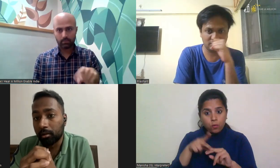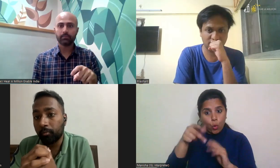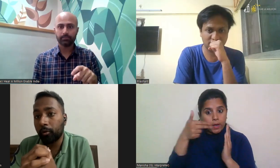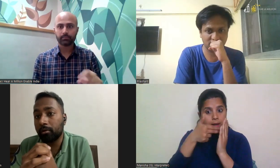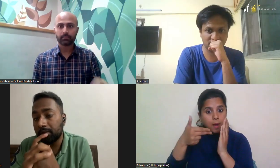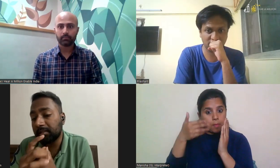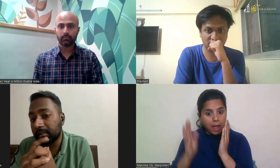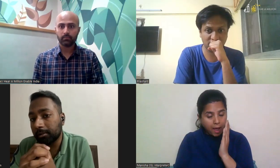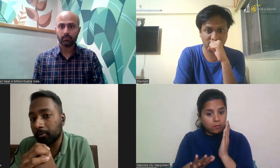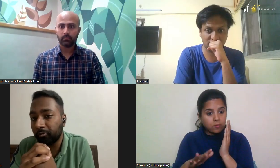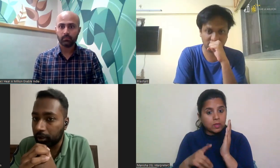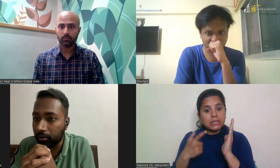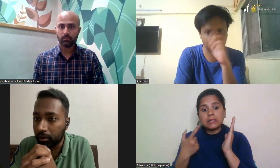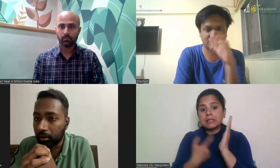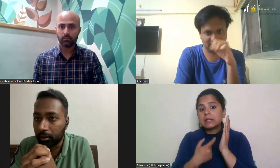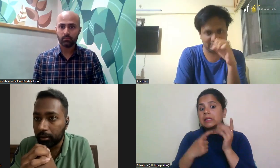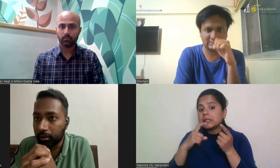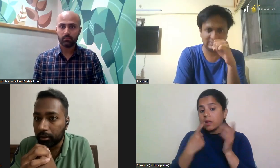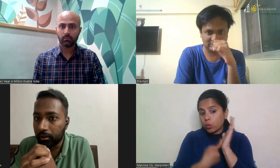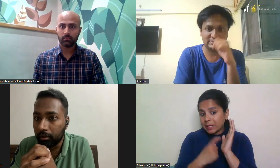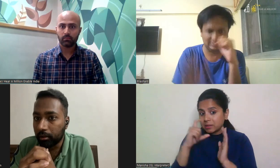registered for registration of vehicle,